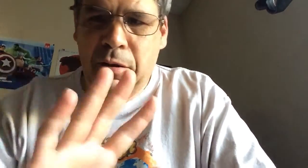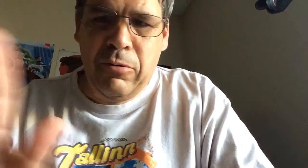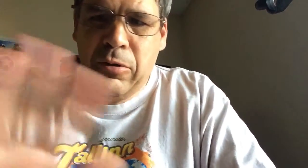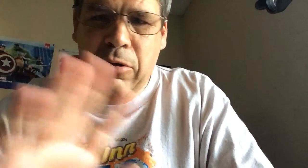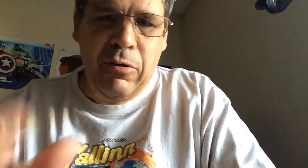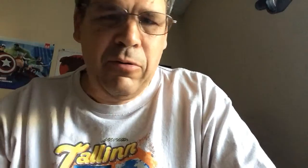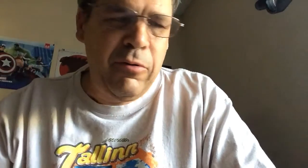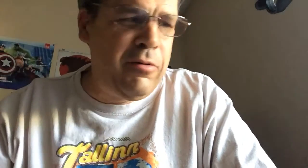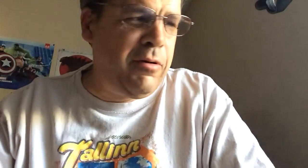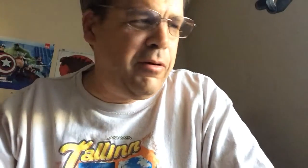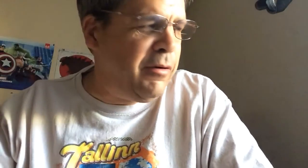social.